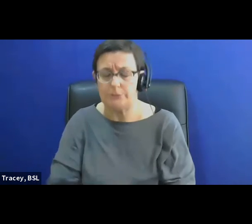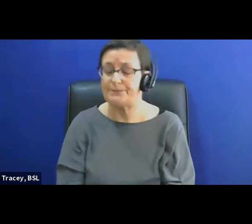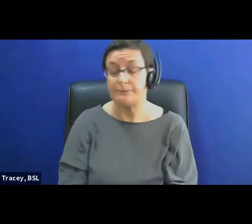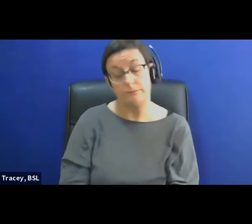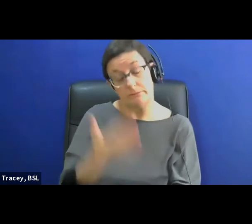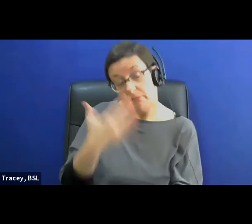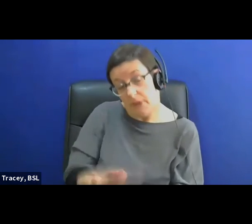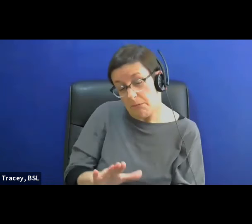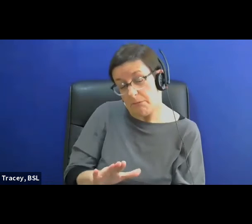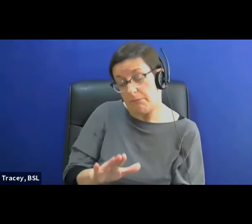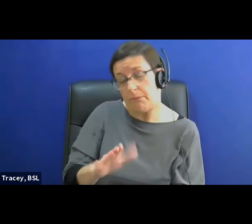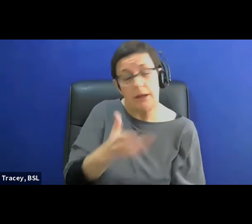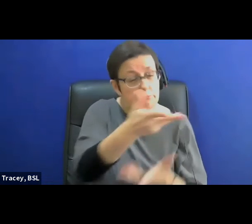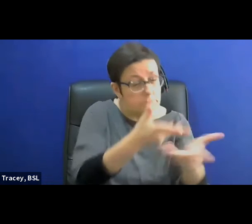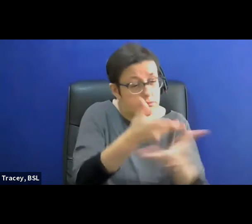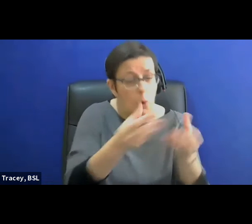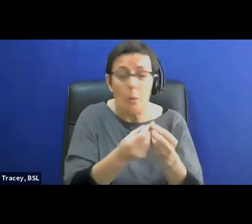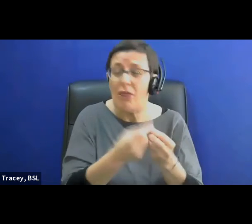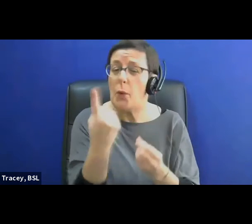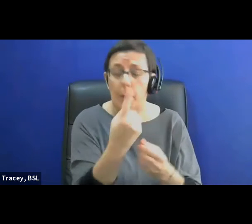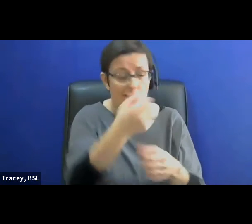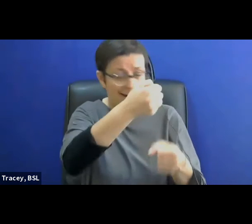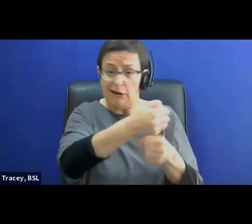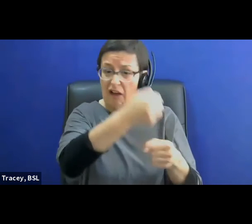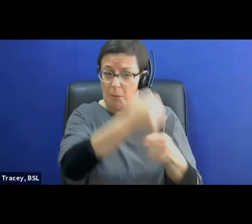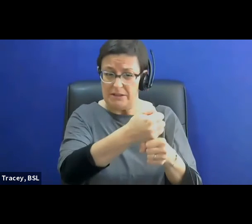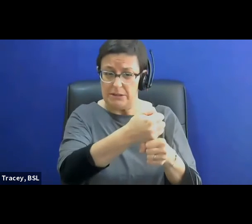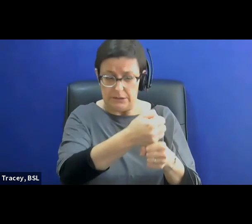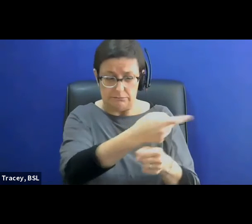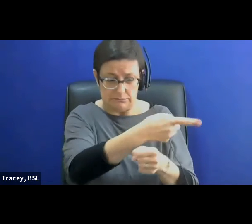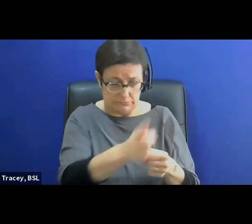groups: government stakeholders who have decision-making power,